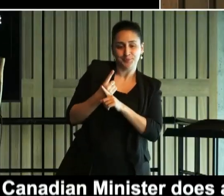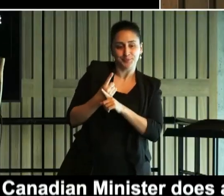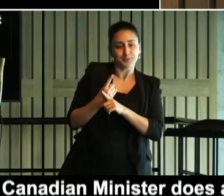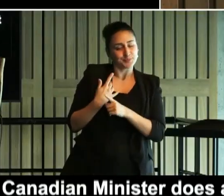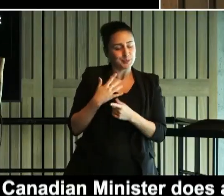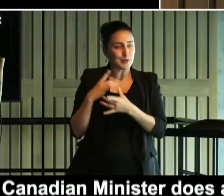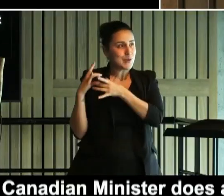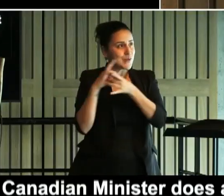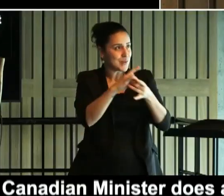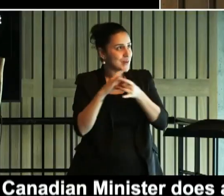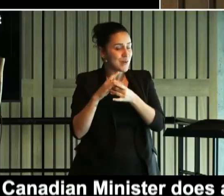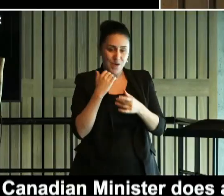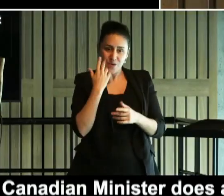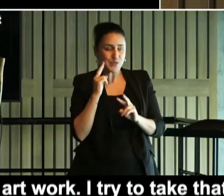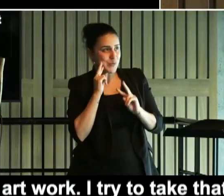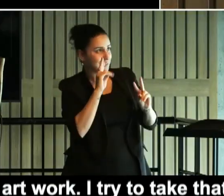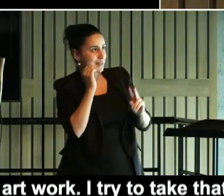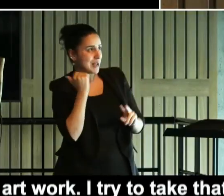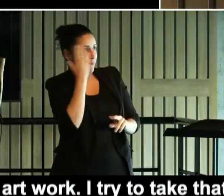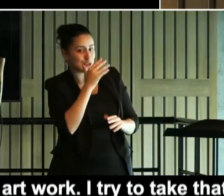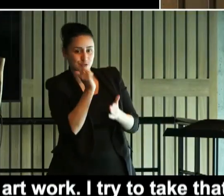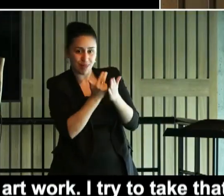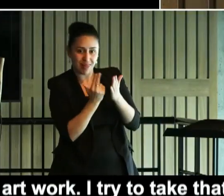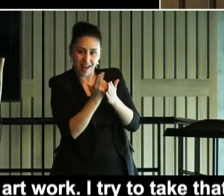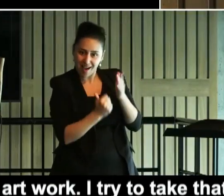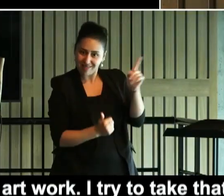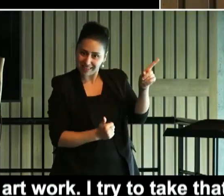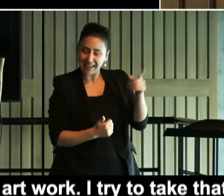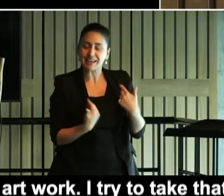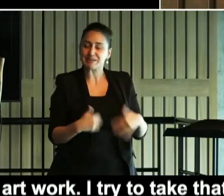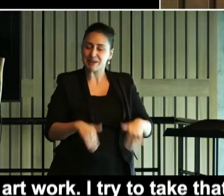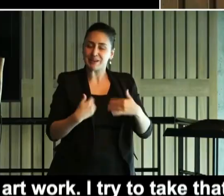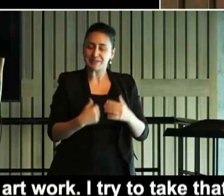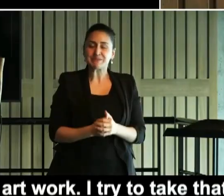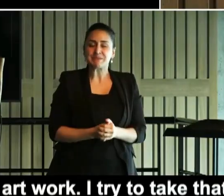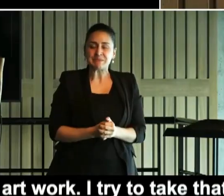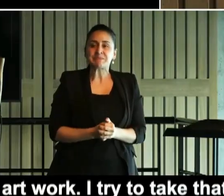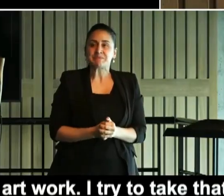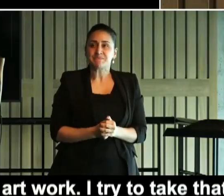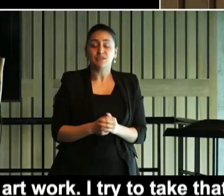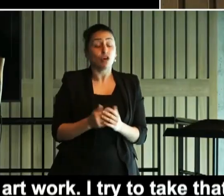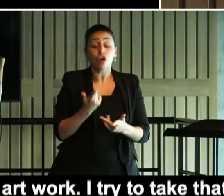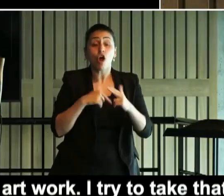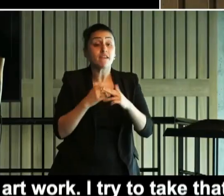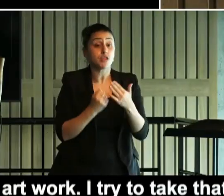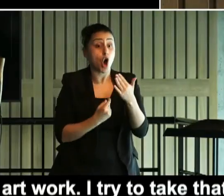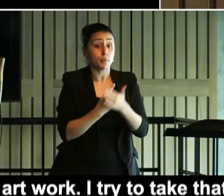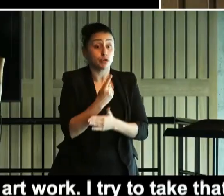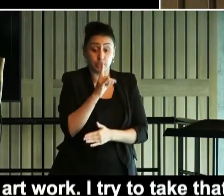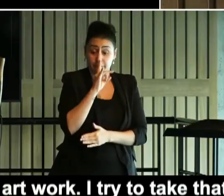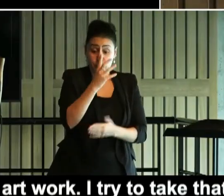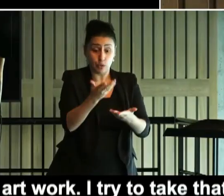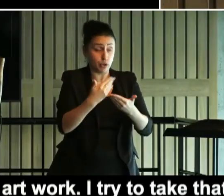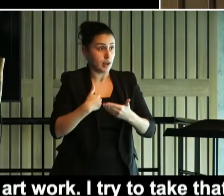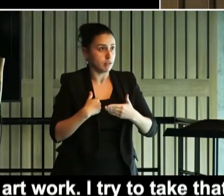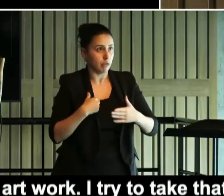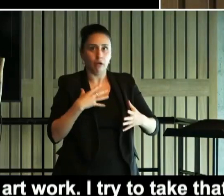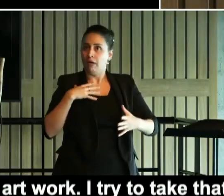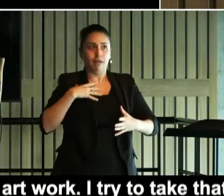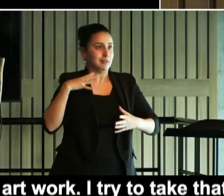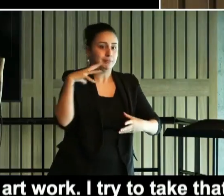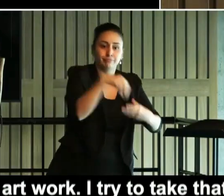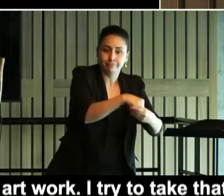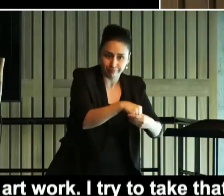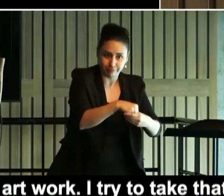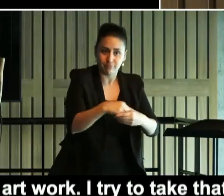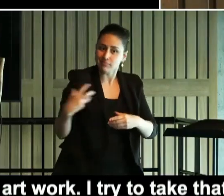connect with other mob over there. So it's just weird, and you just got to grab it as you get it, mate, and see how it works, and